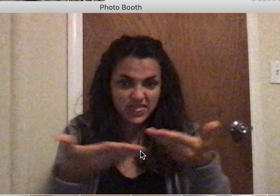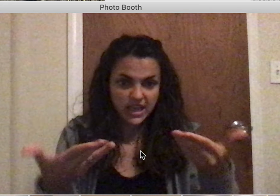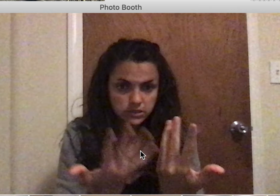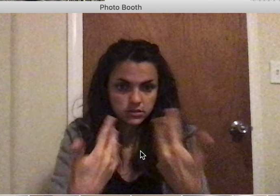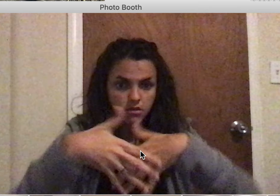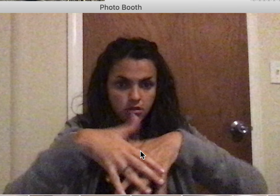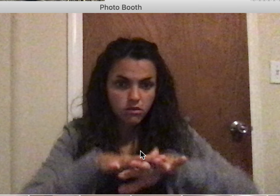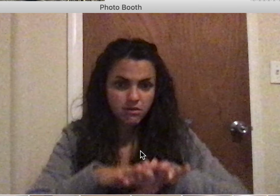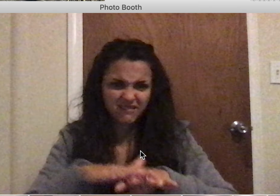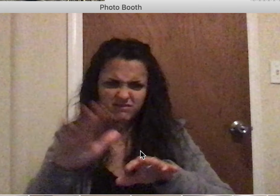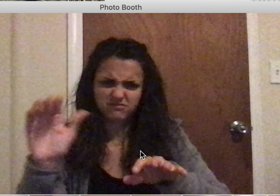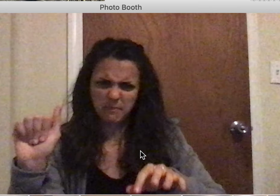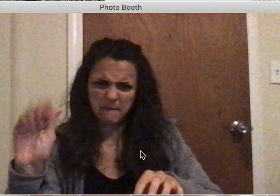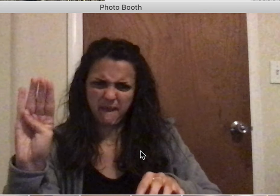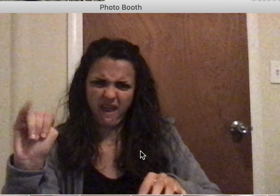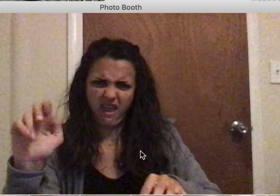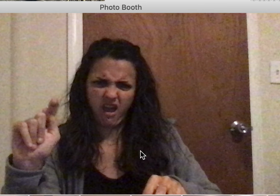component.